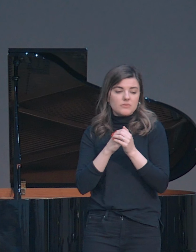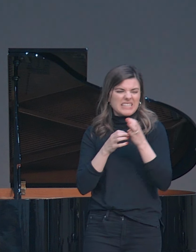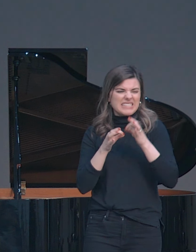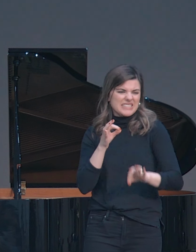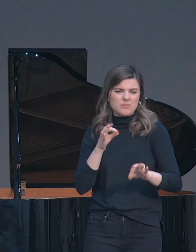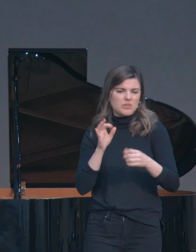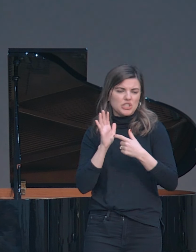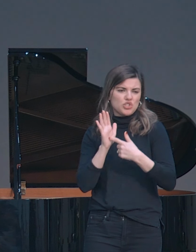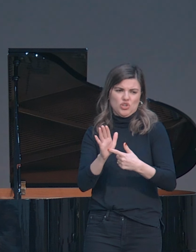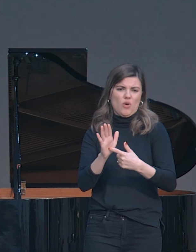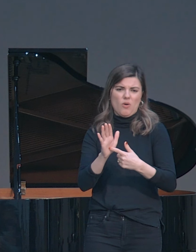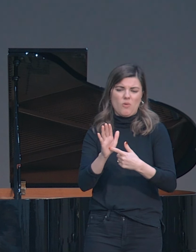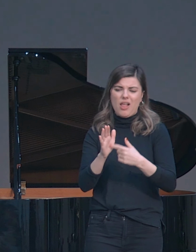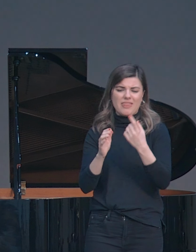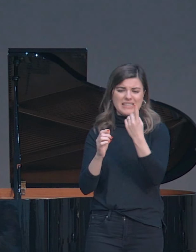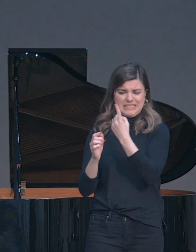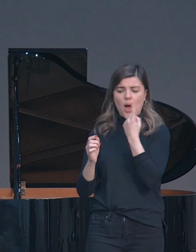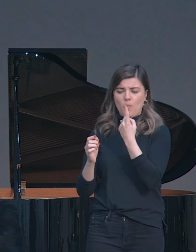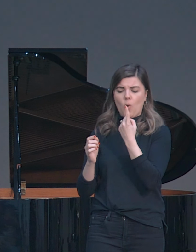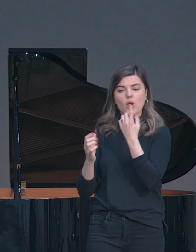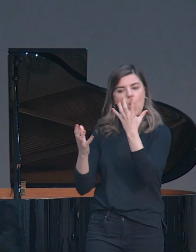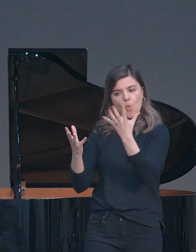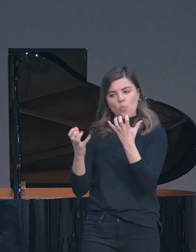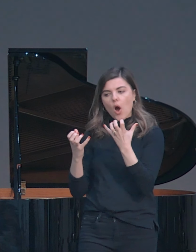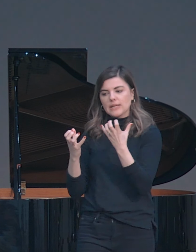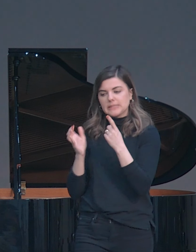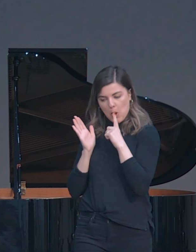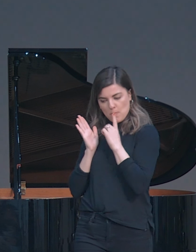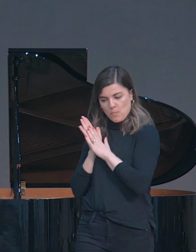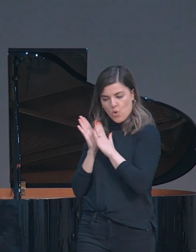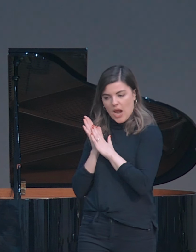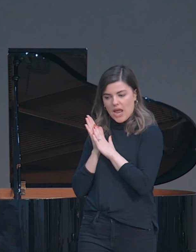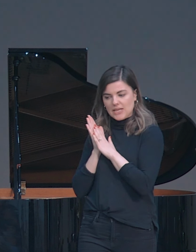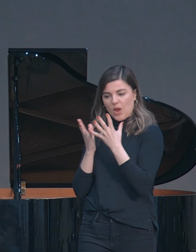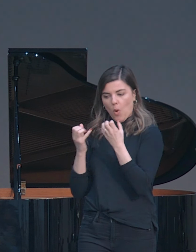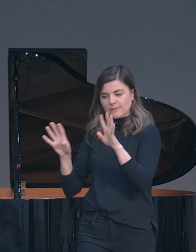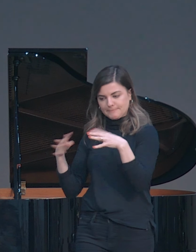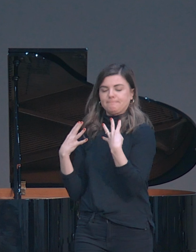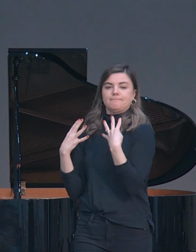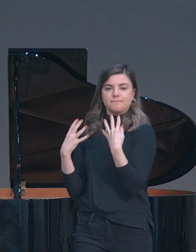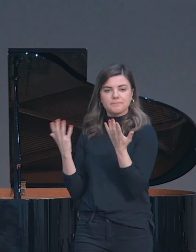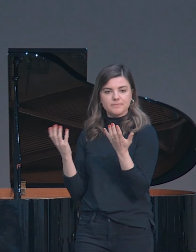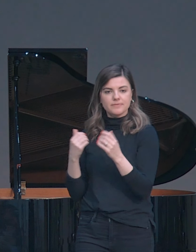simply point to someone trying to get others to look at them.